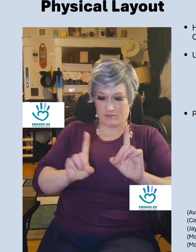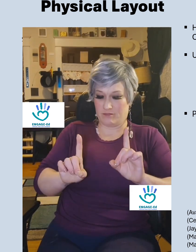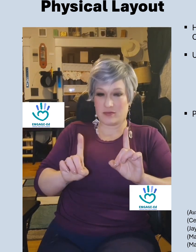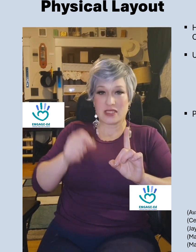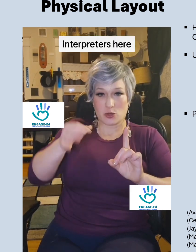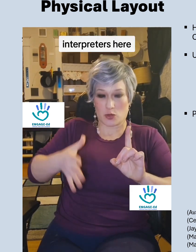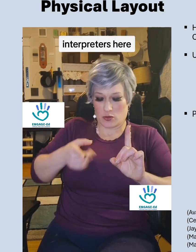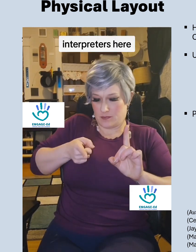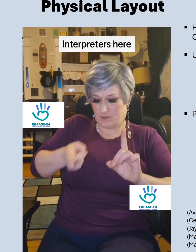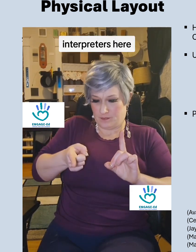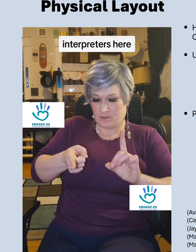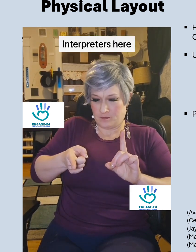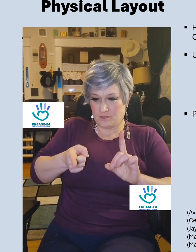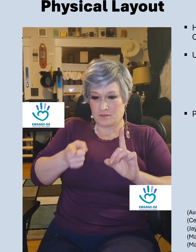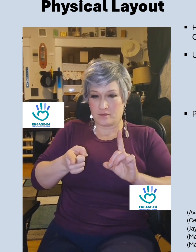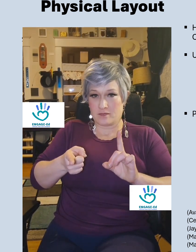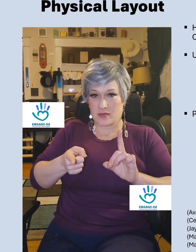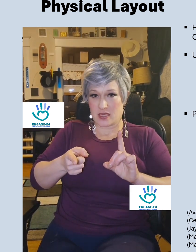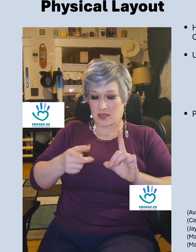So teachers here, interpreters here,